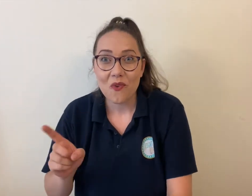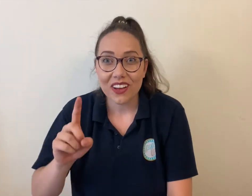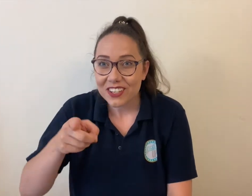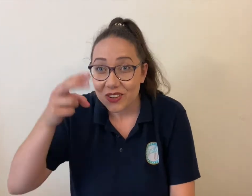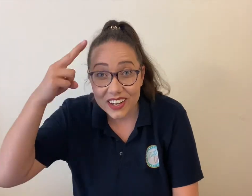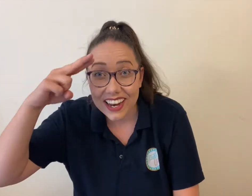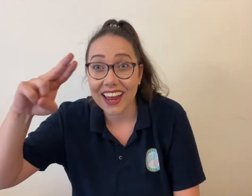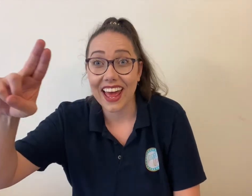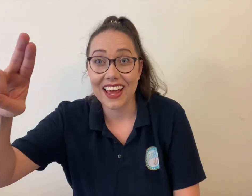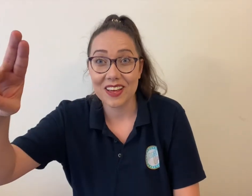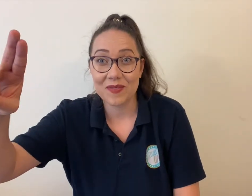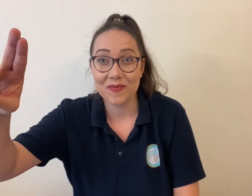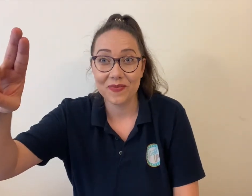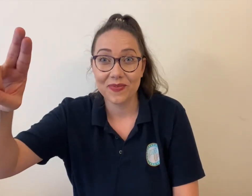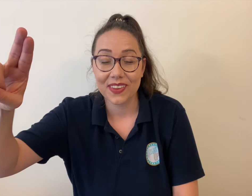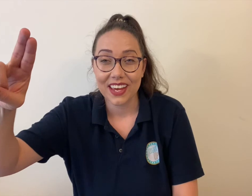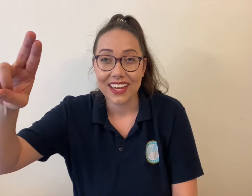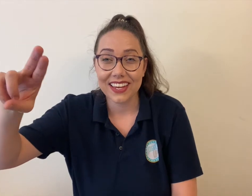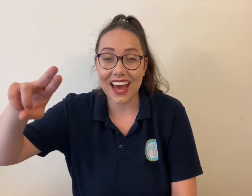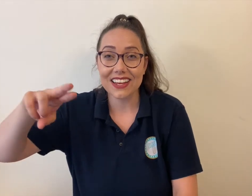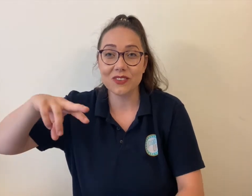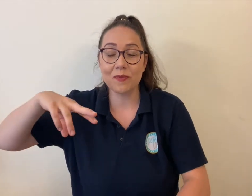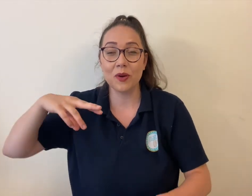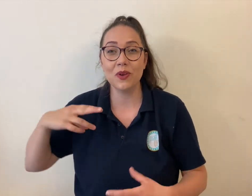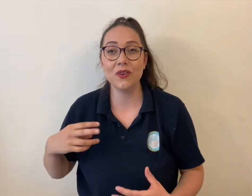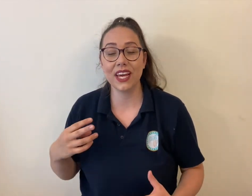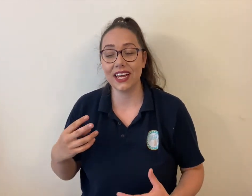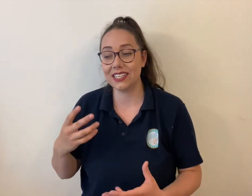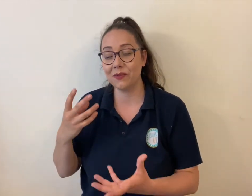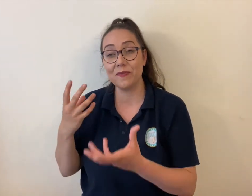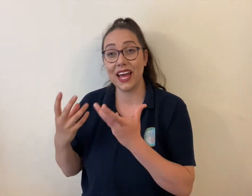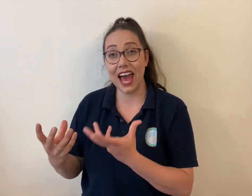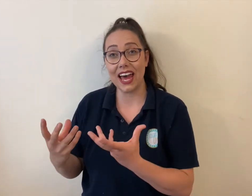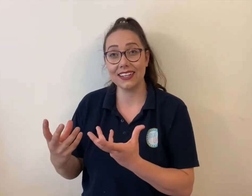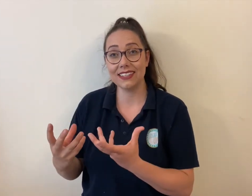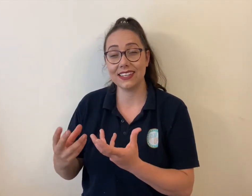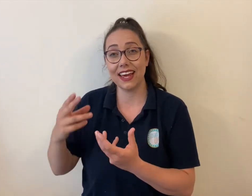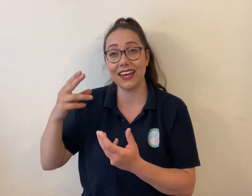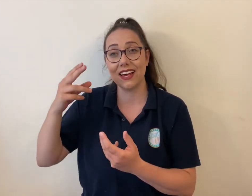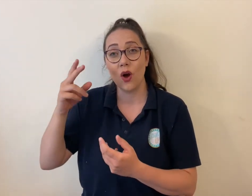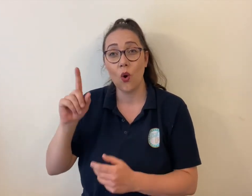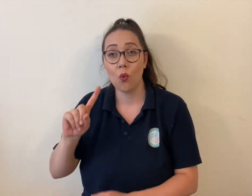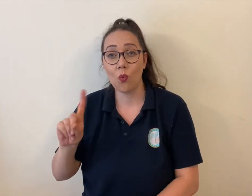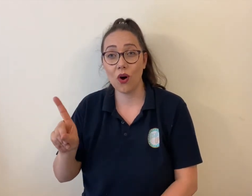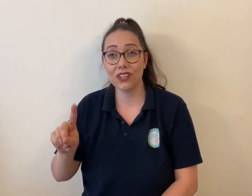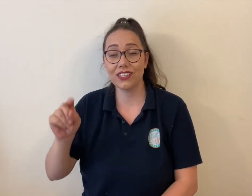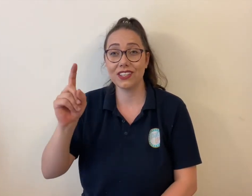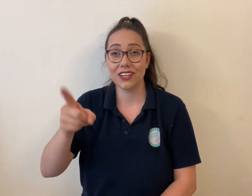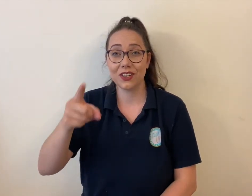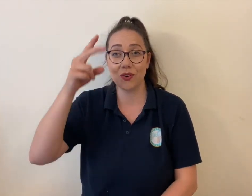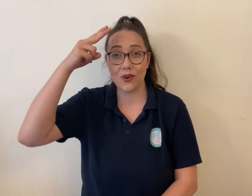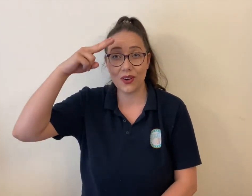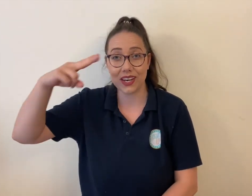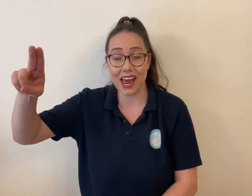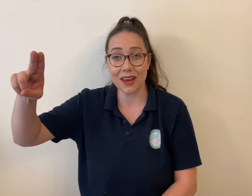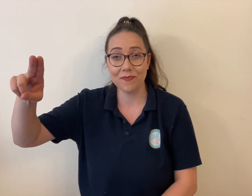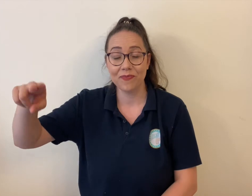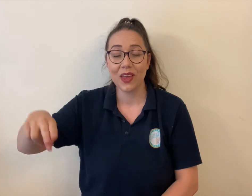Yeah, so I'm communicating with my hands saying what's your name?